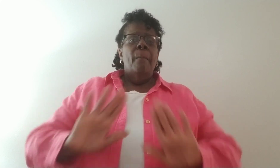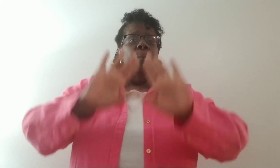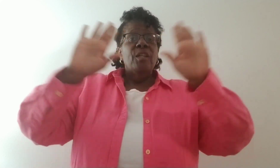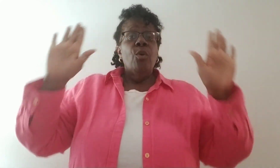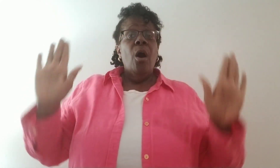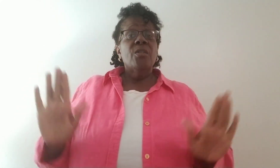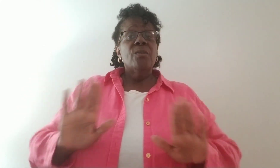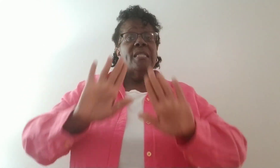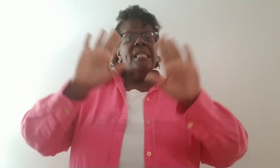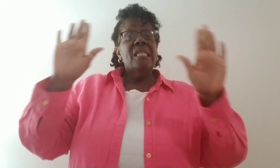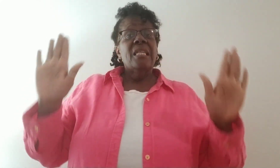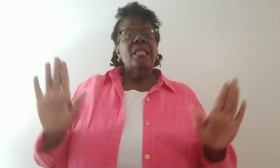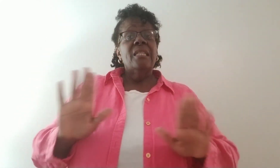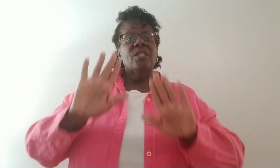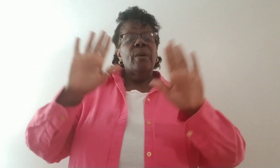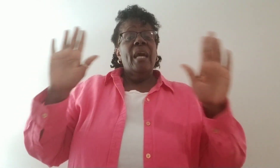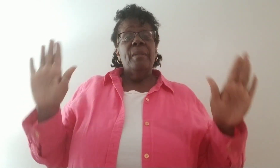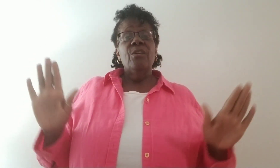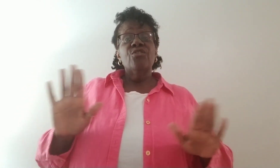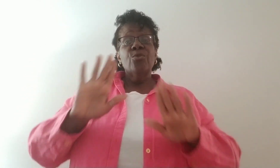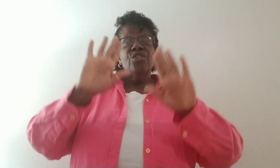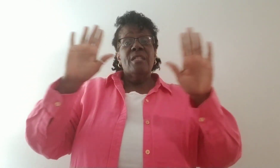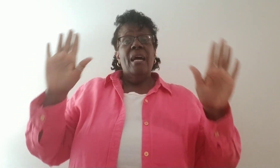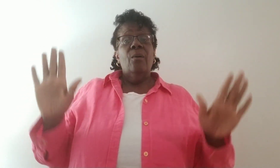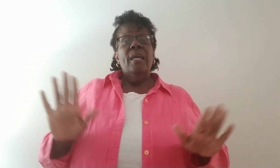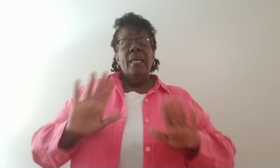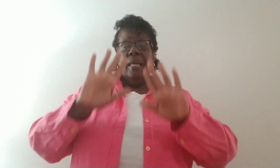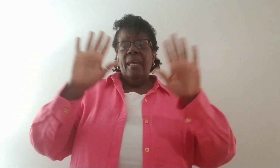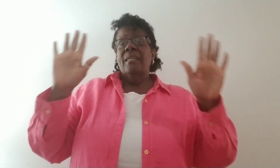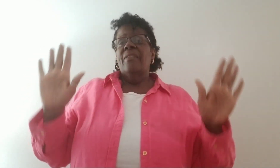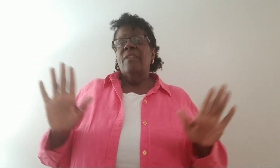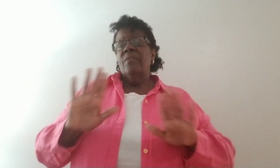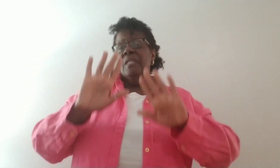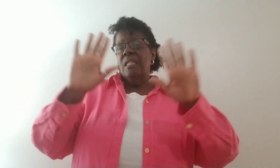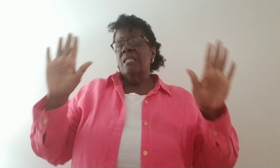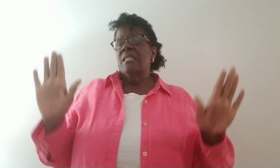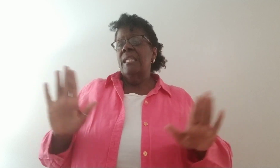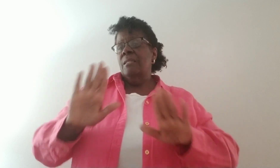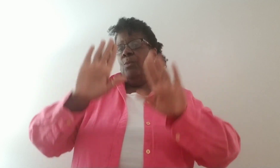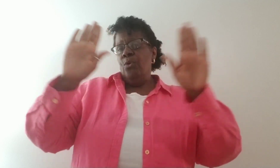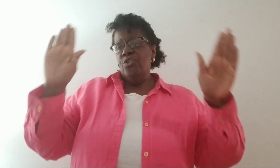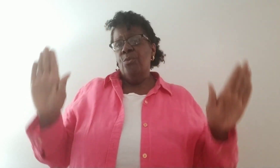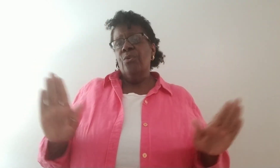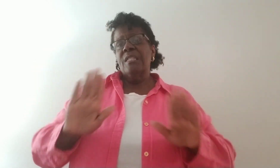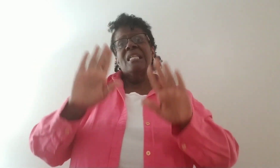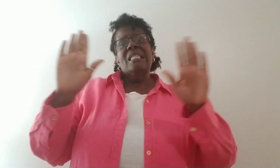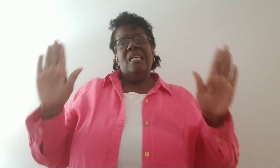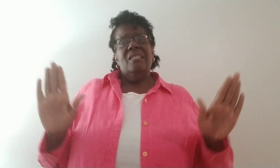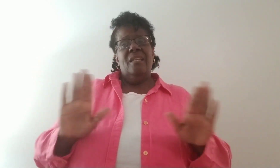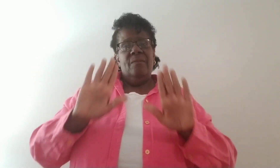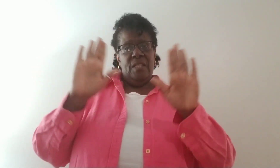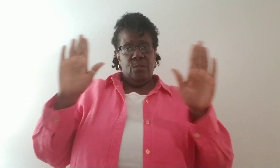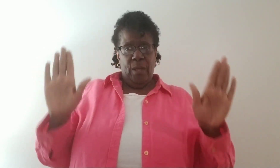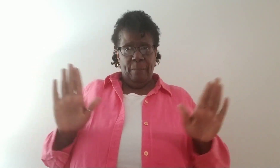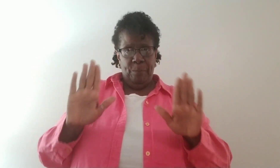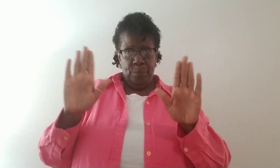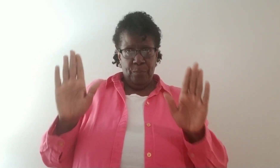But you'll also see Sunday this way. I'm here in Georgia now, and I think the tendency is more towards Sunday this way.